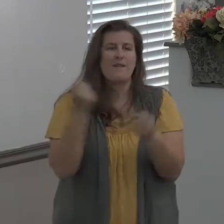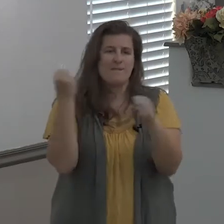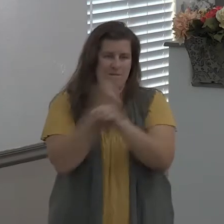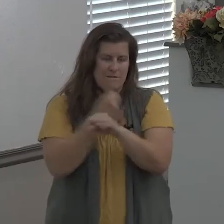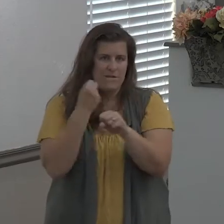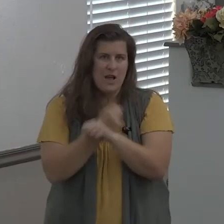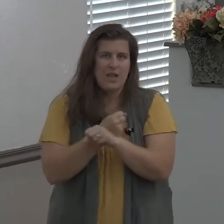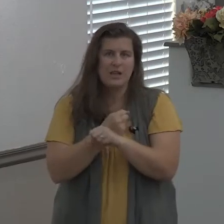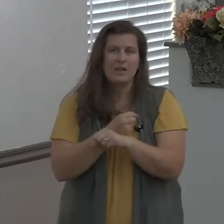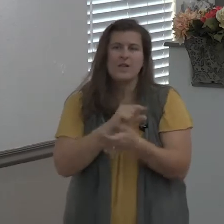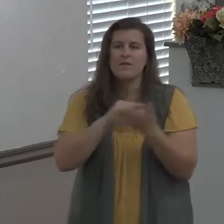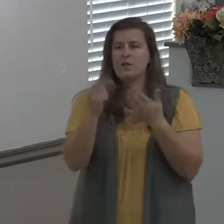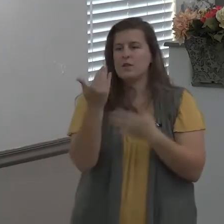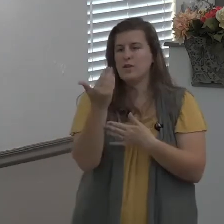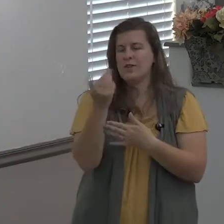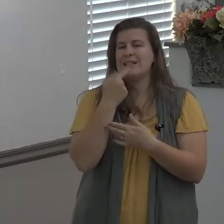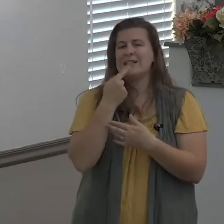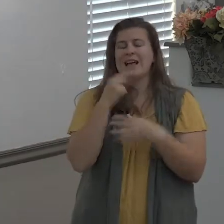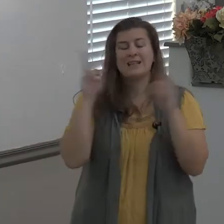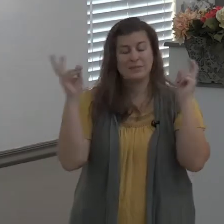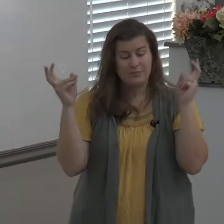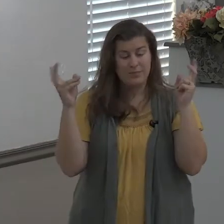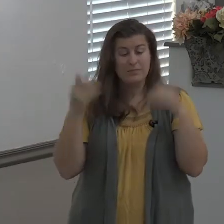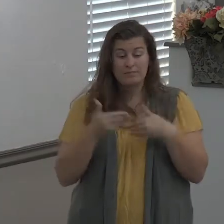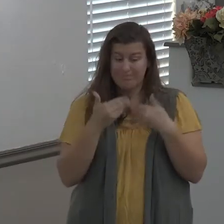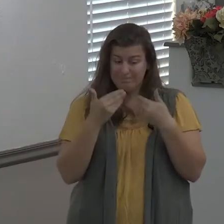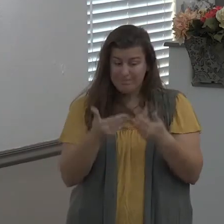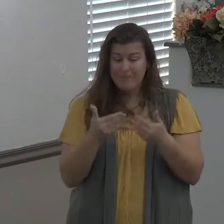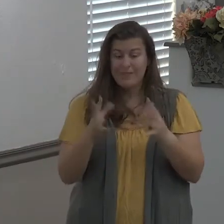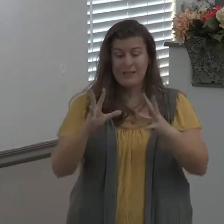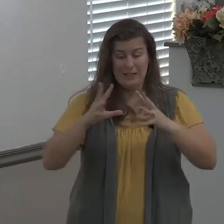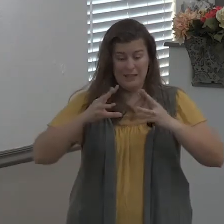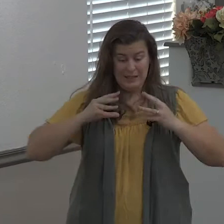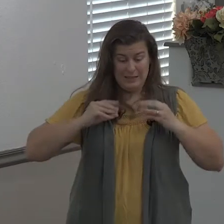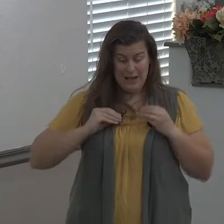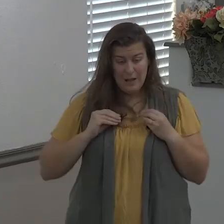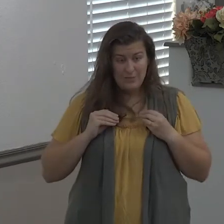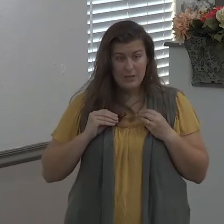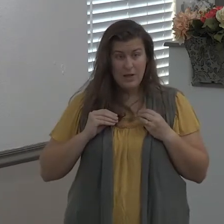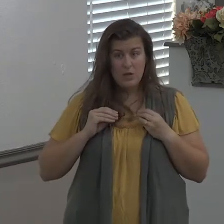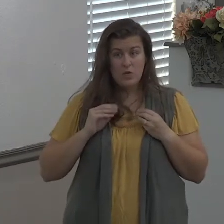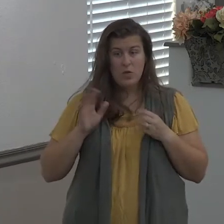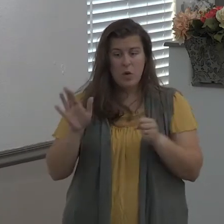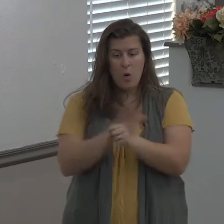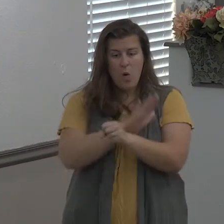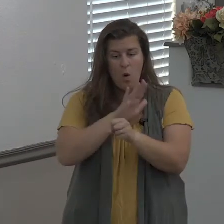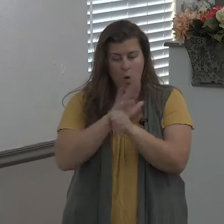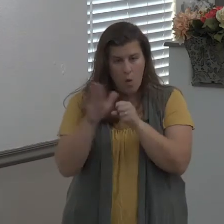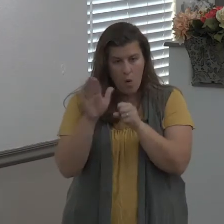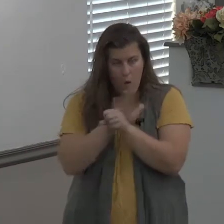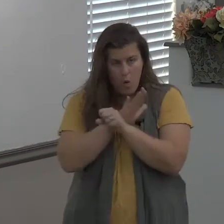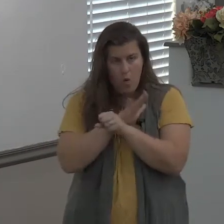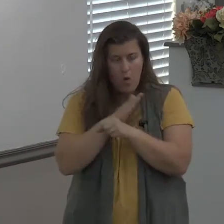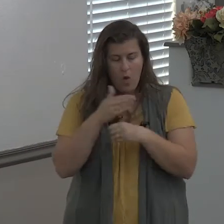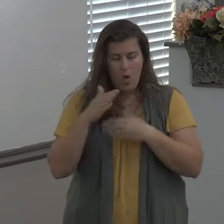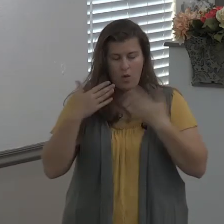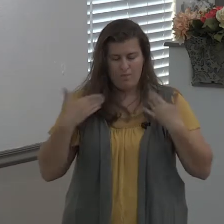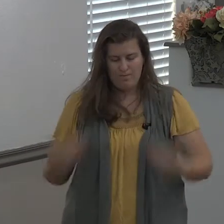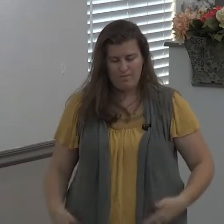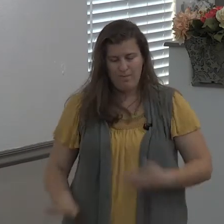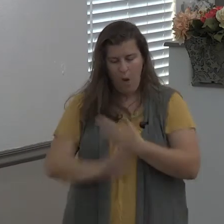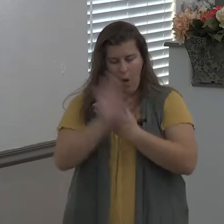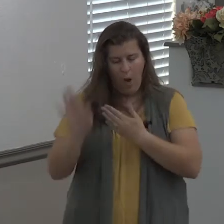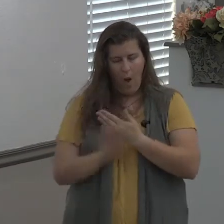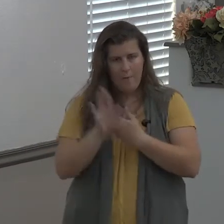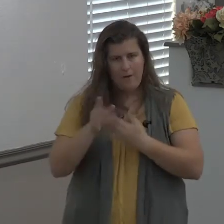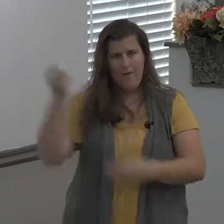Lastly, tonight, we see the totality of the fight. Look at verse 13, just the beginning phrase of it. Wherefore, take